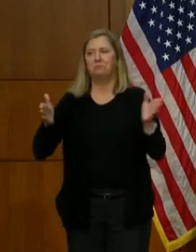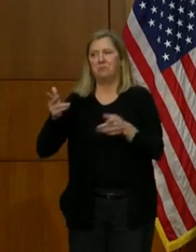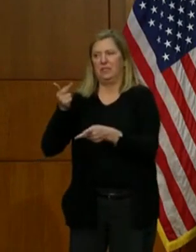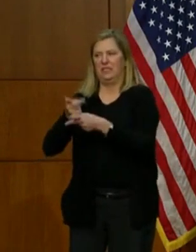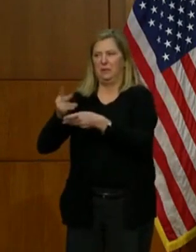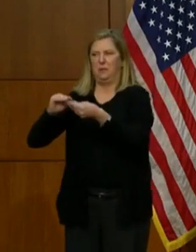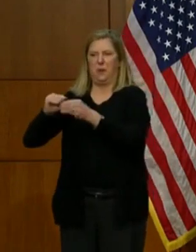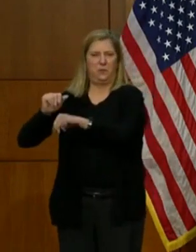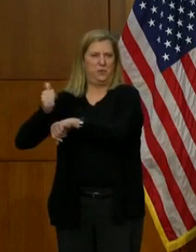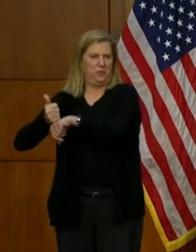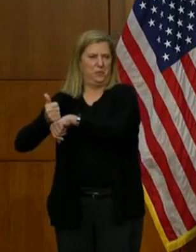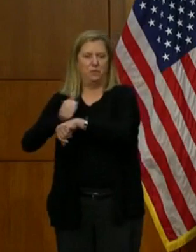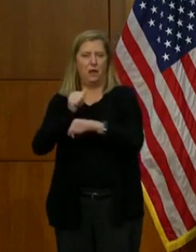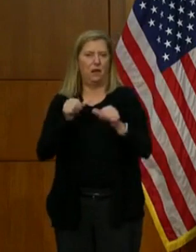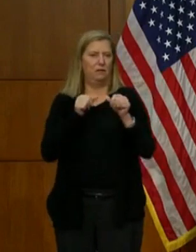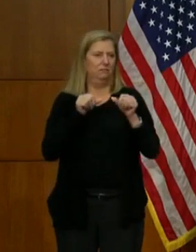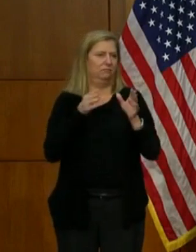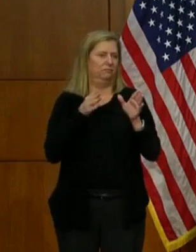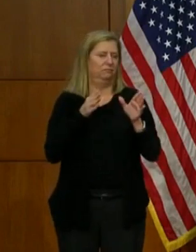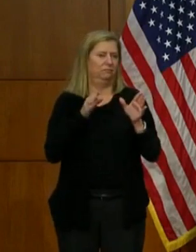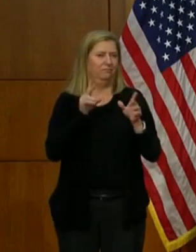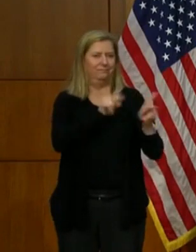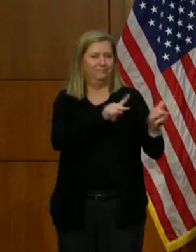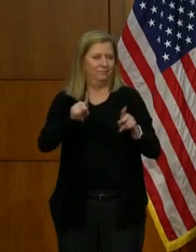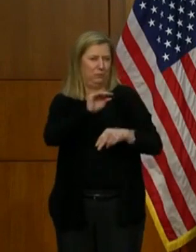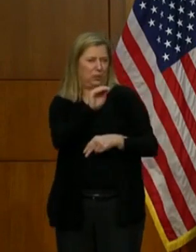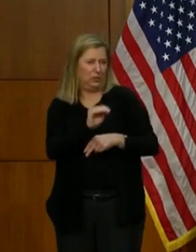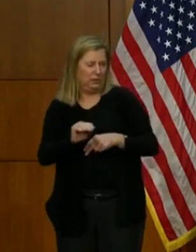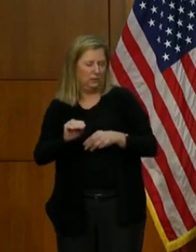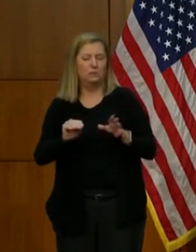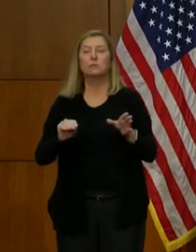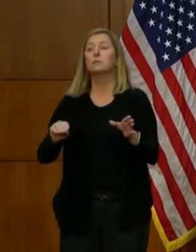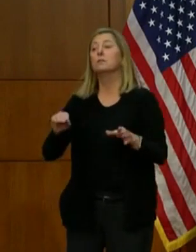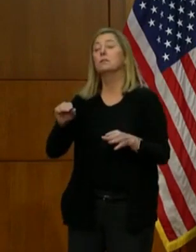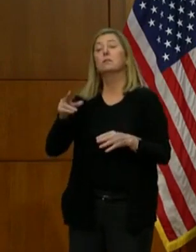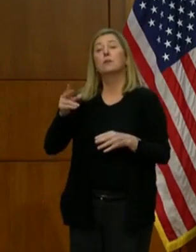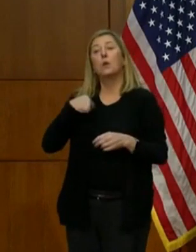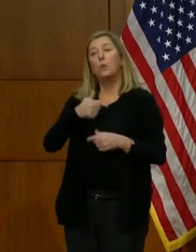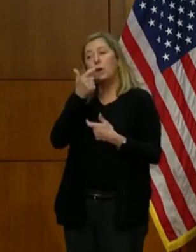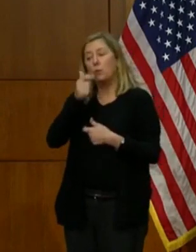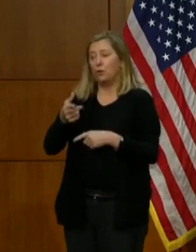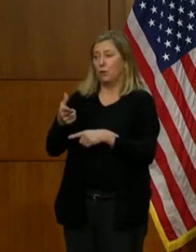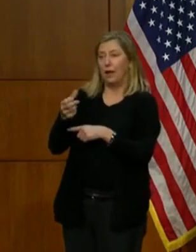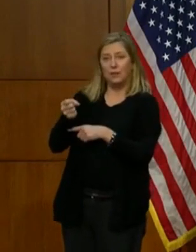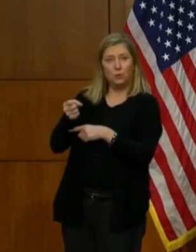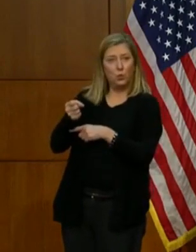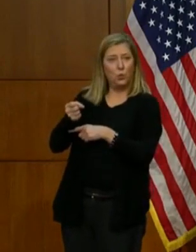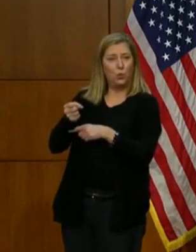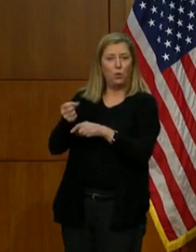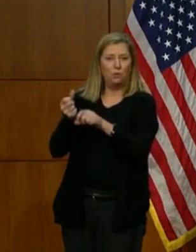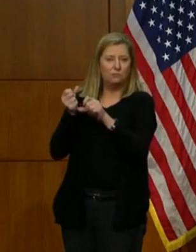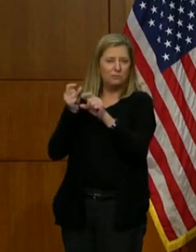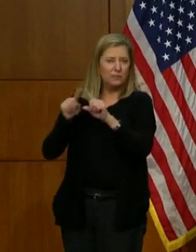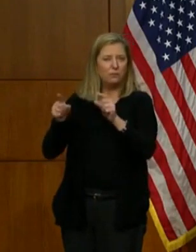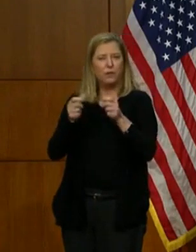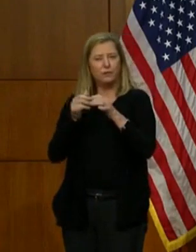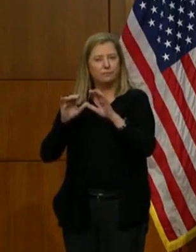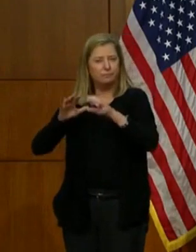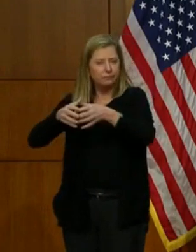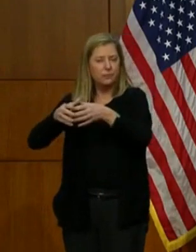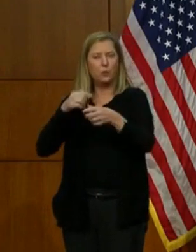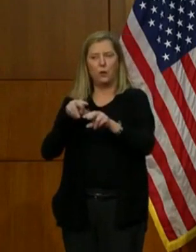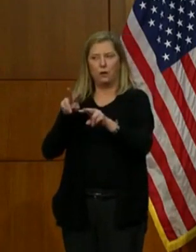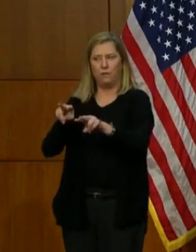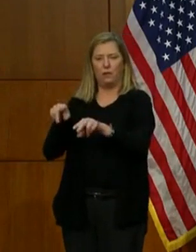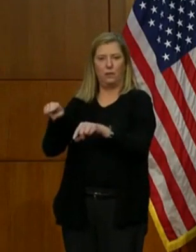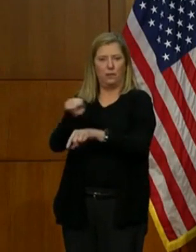recreation, which the high school leagues fall under, is what we are announcing today and we'll put that executive order